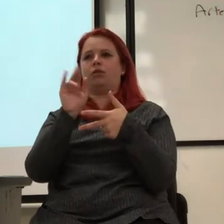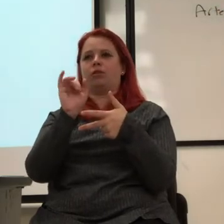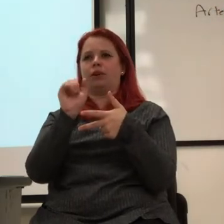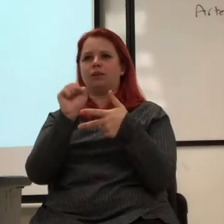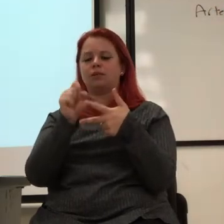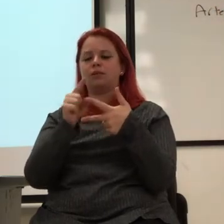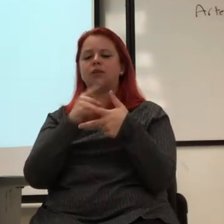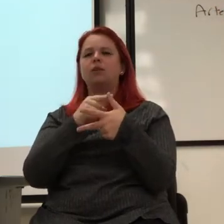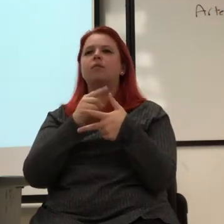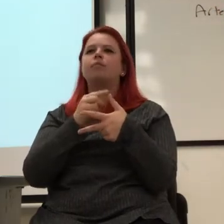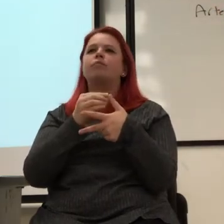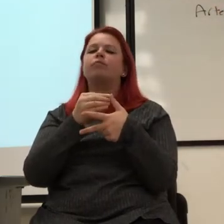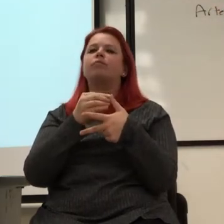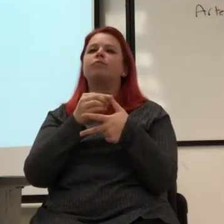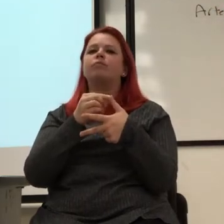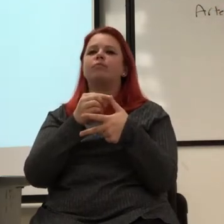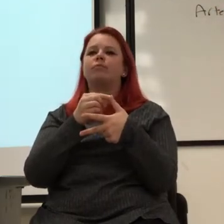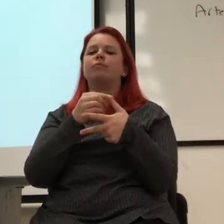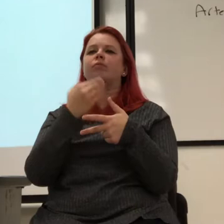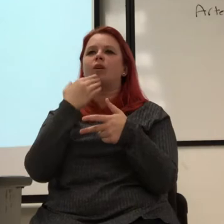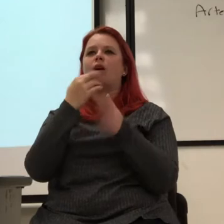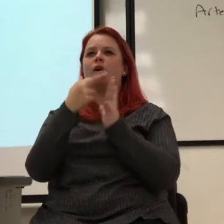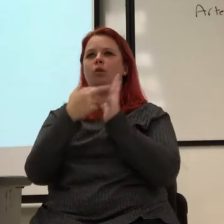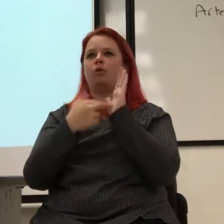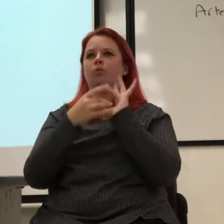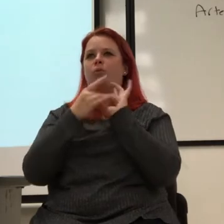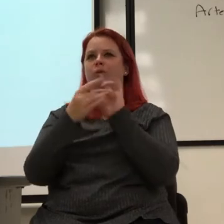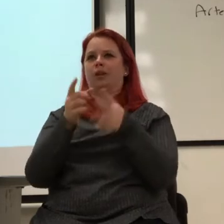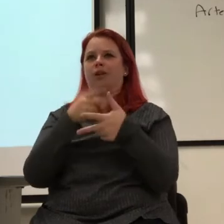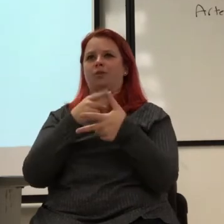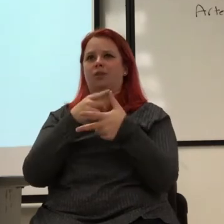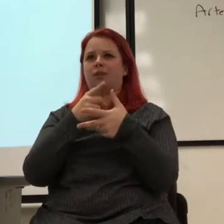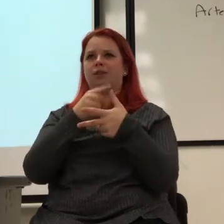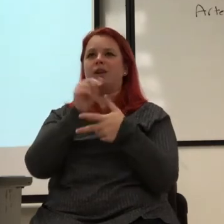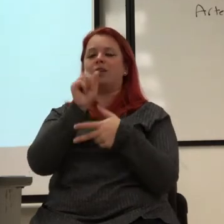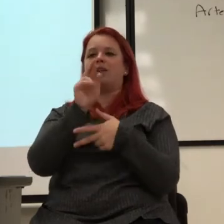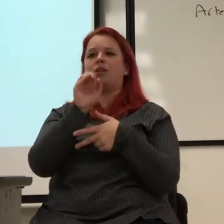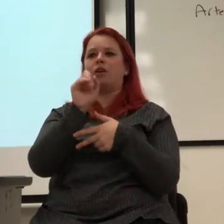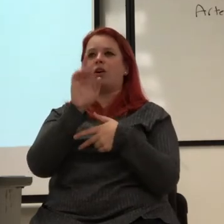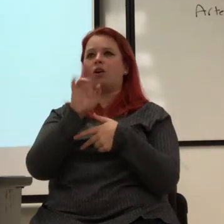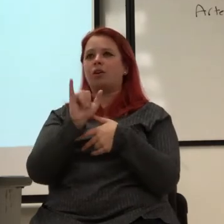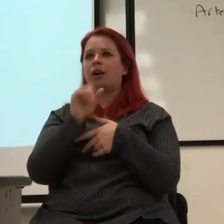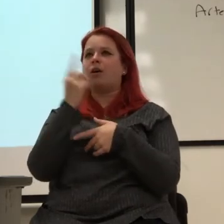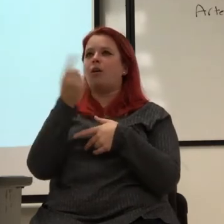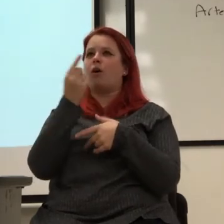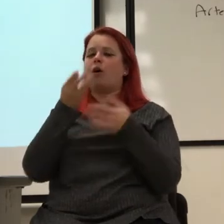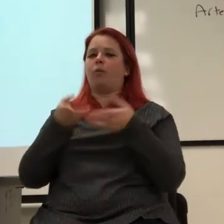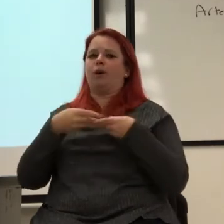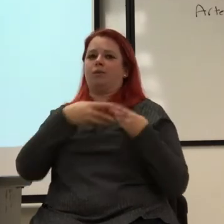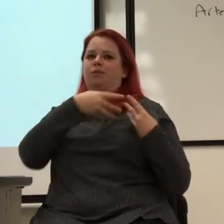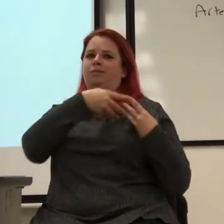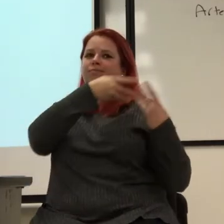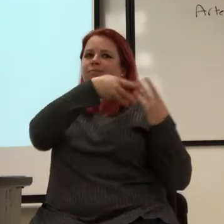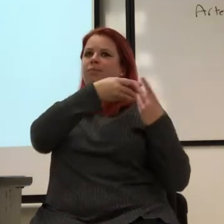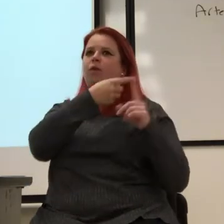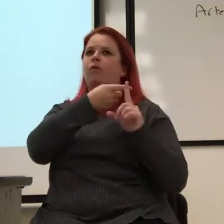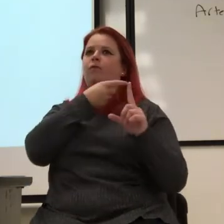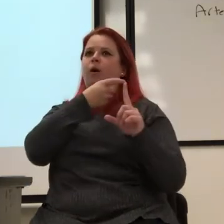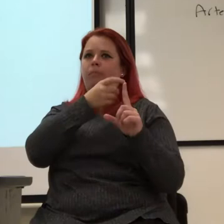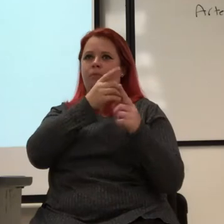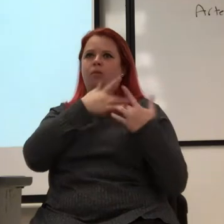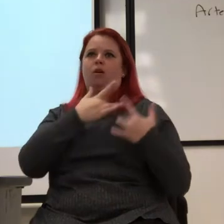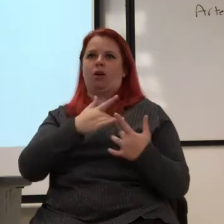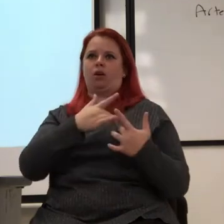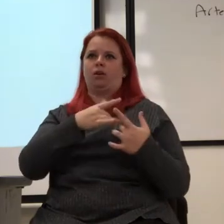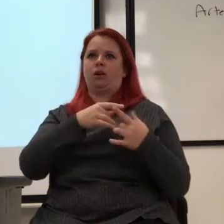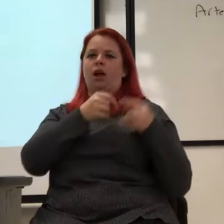A good rule to remember, an artery will always carry blood away from the heart. They distribute blood to your body.